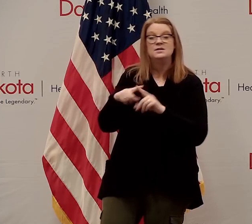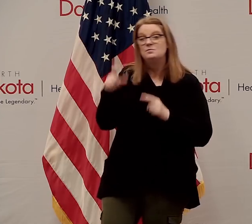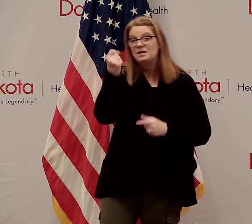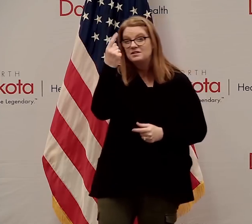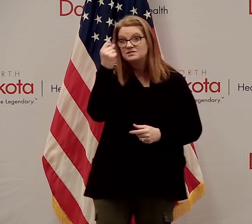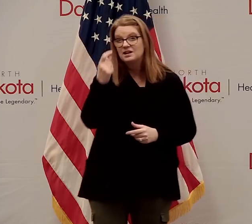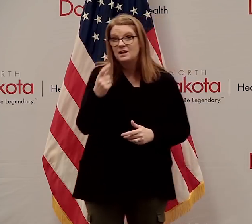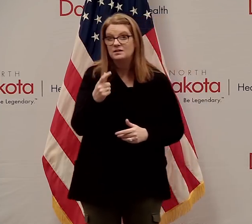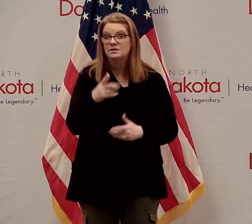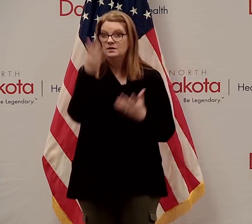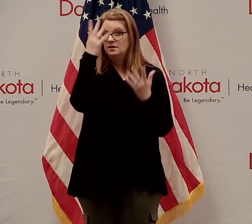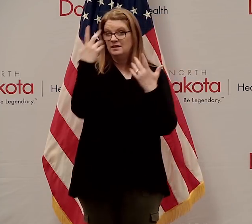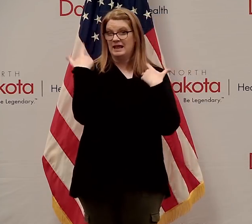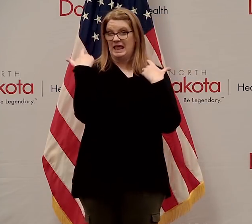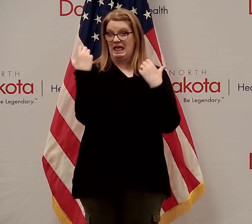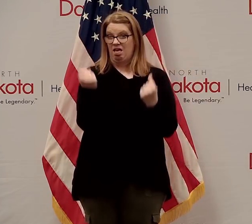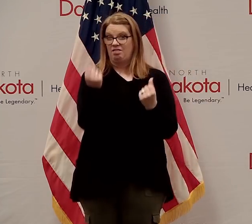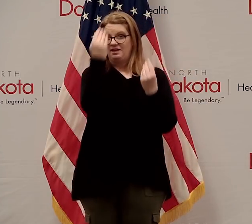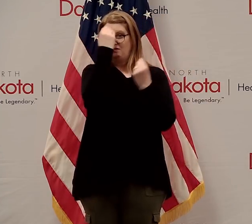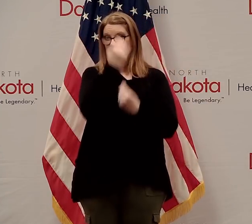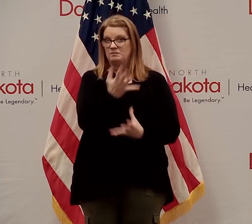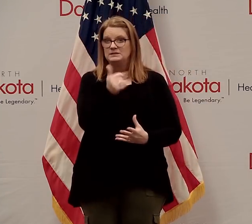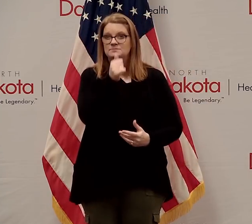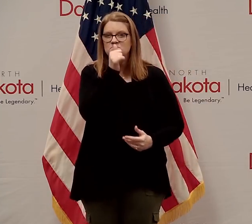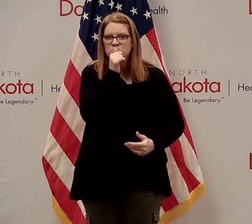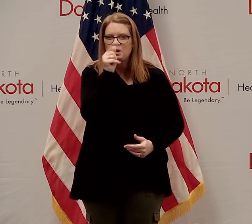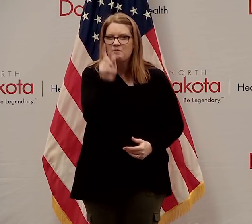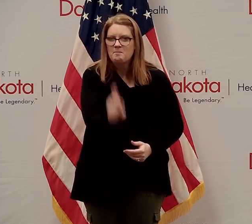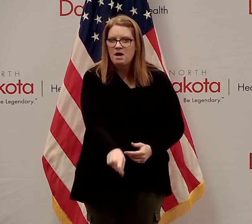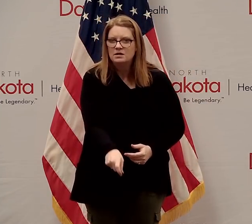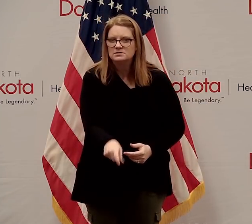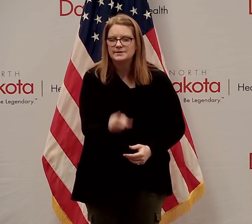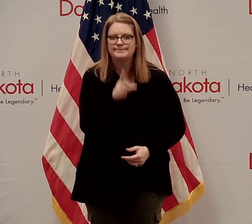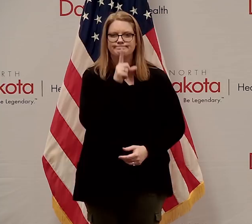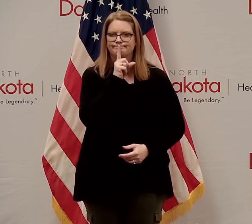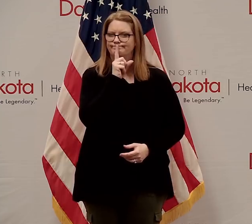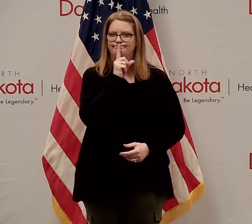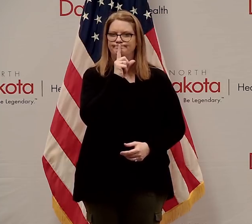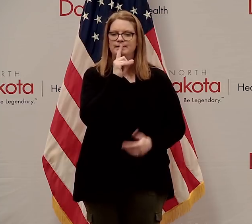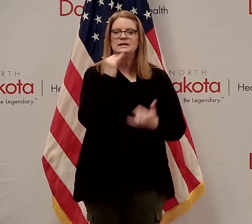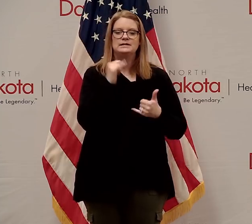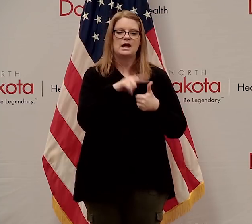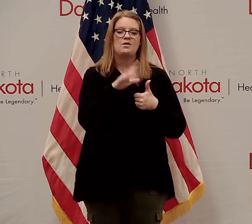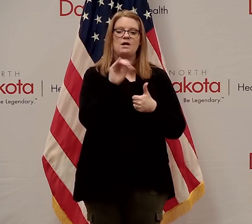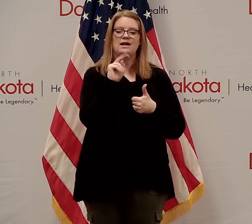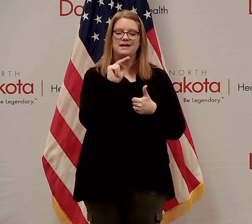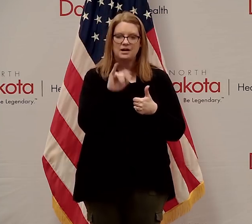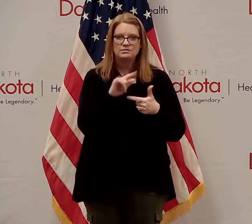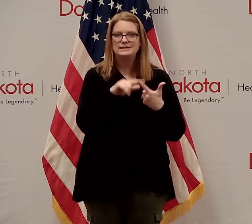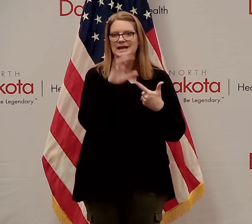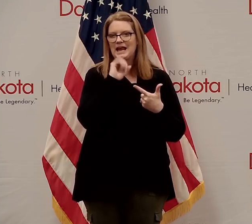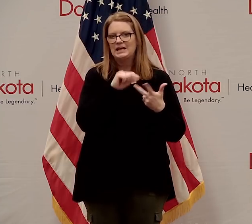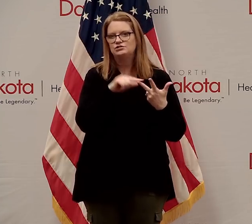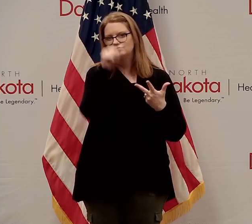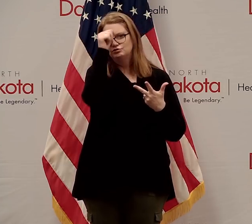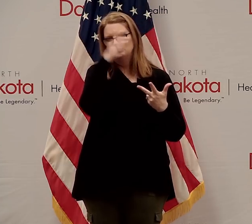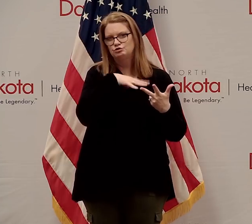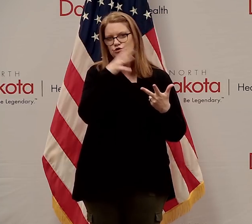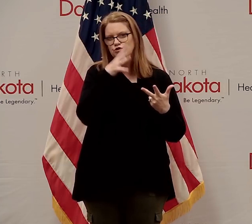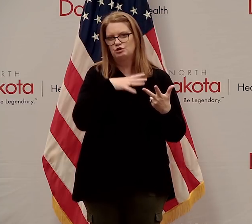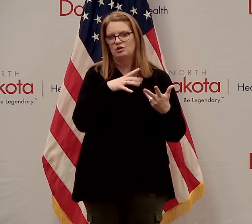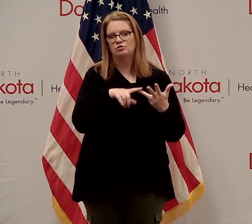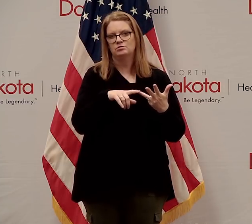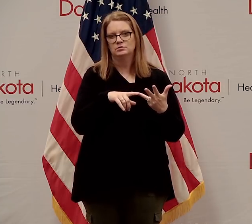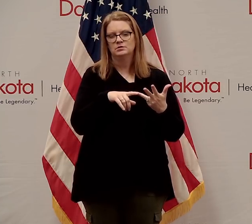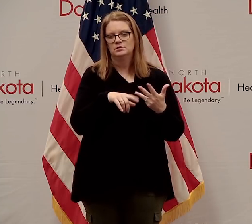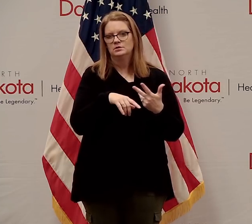right now, given that we've given those positive identifiers of age and gender and county already, we're going to hold back in an effort